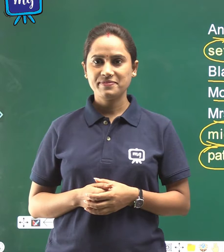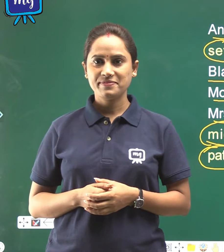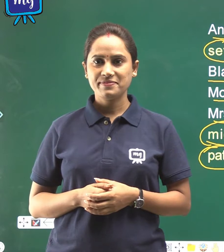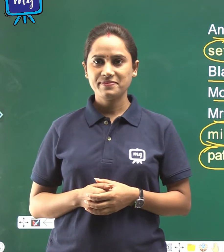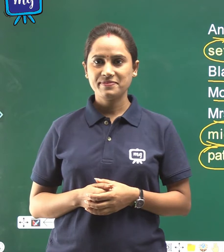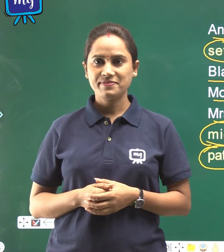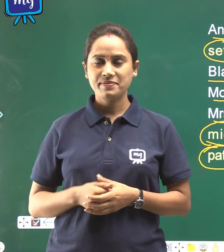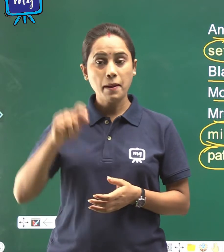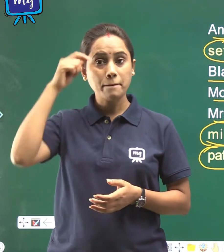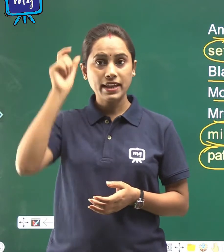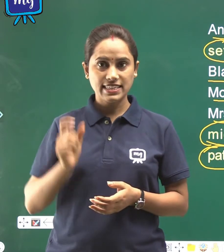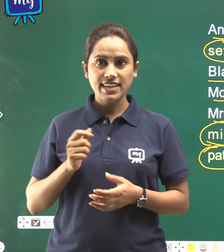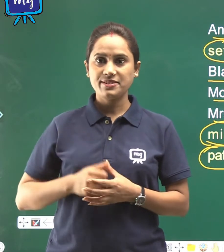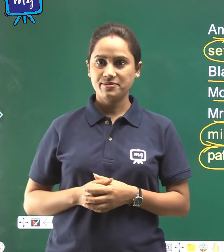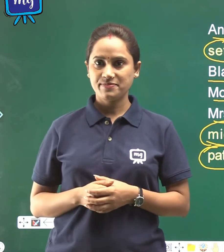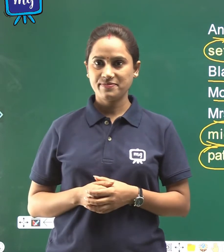patient,